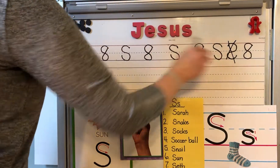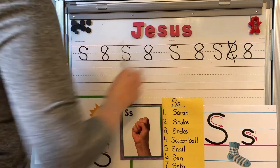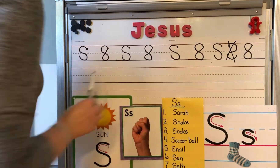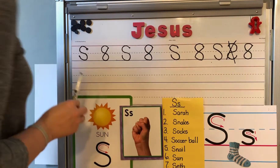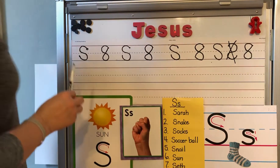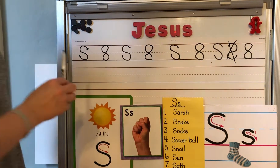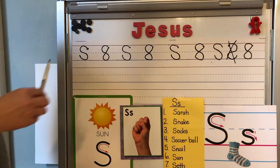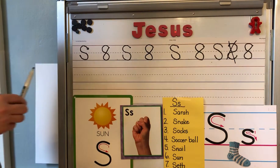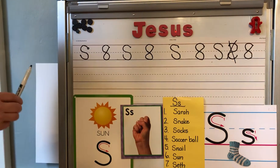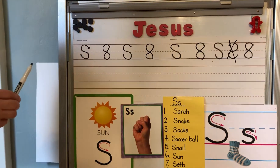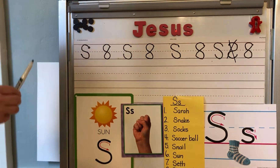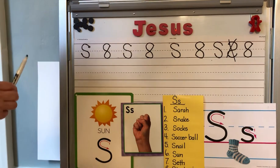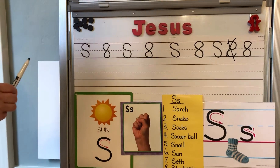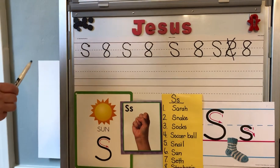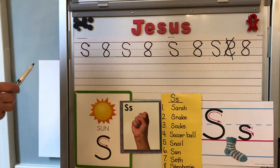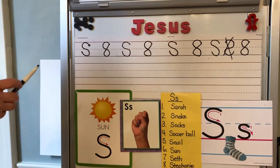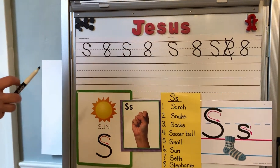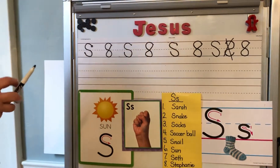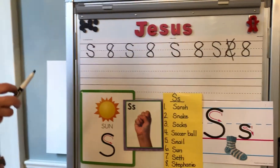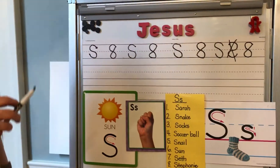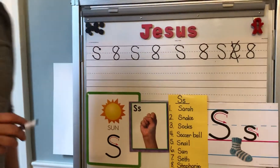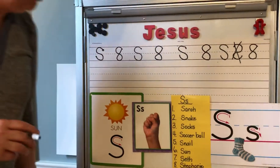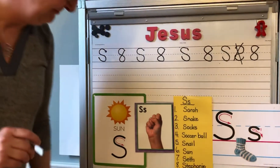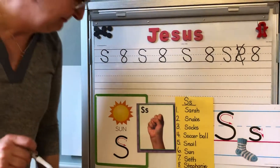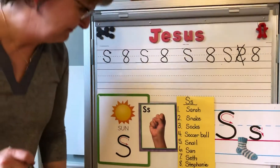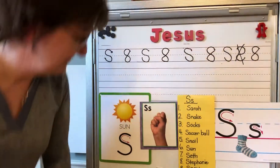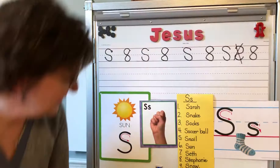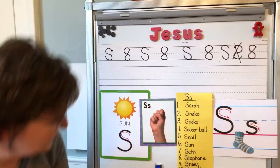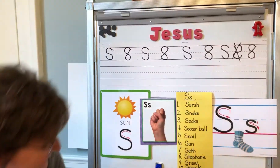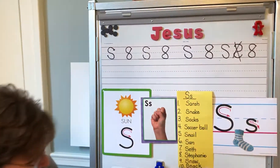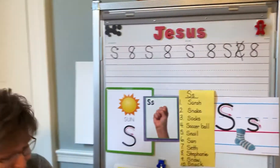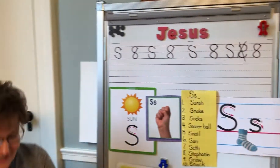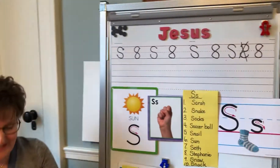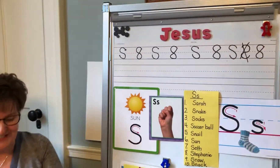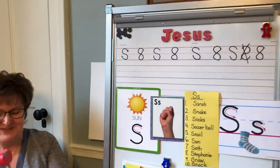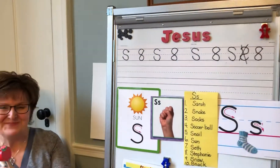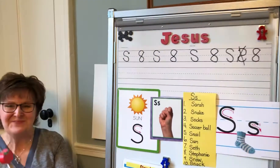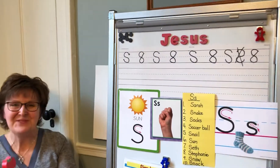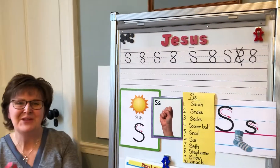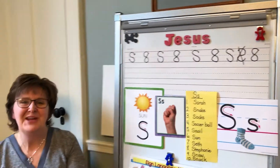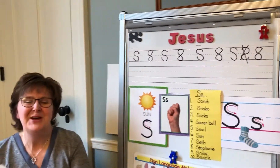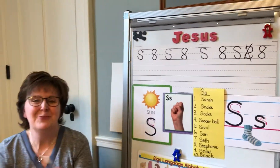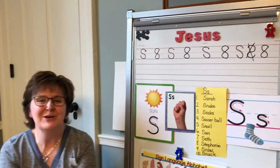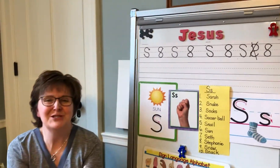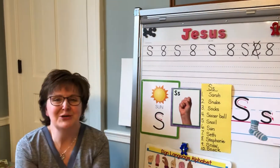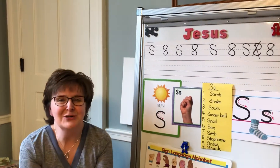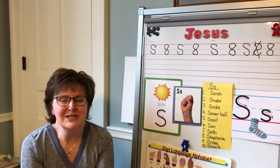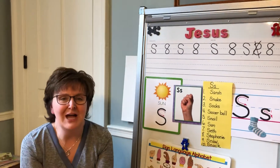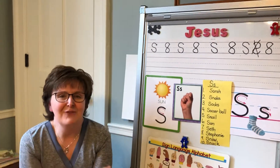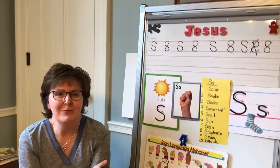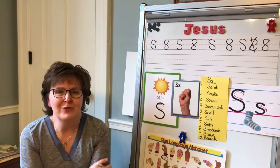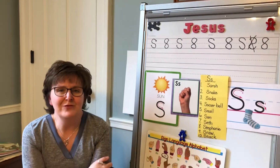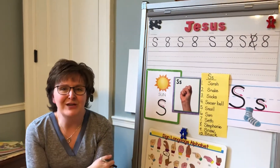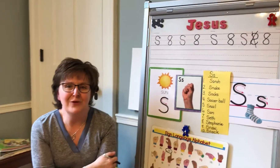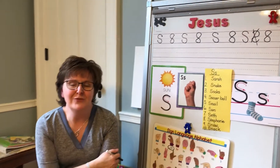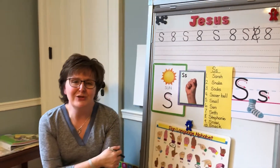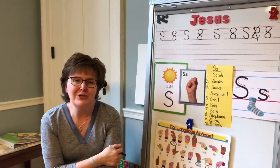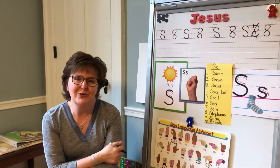8. That's what I want you to practice today. We did it! Boys and girls, I'll have one more video for you,